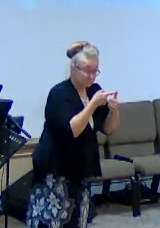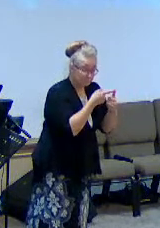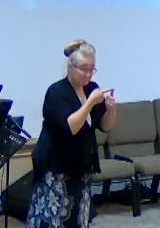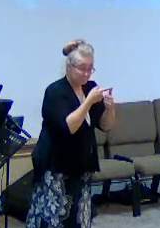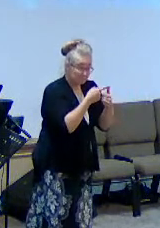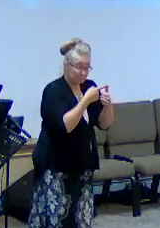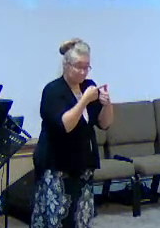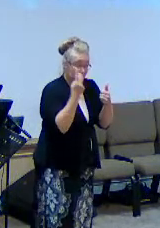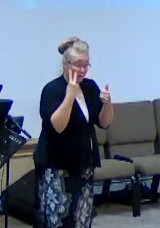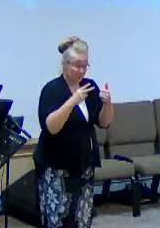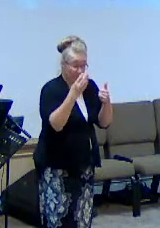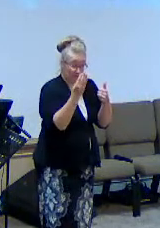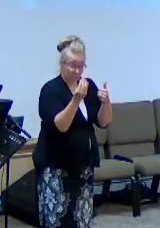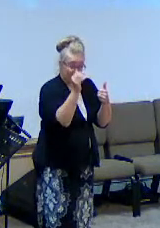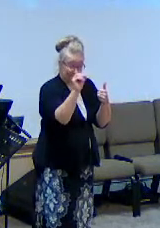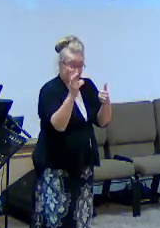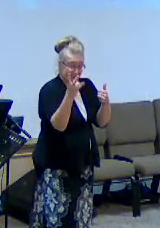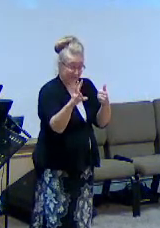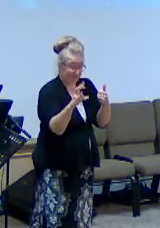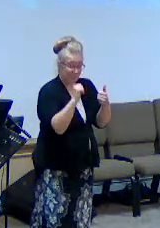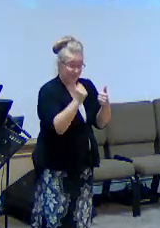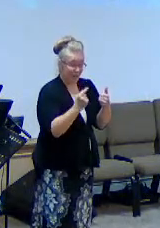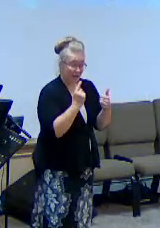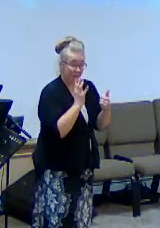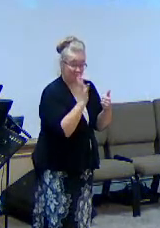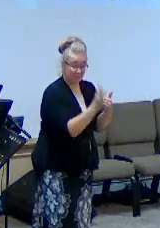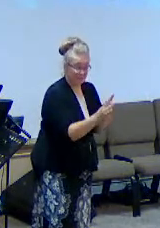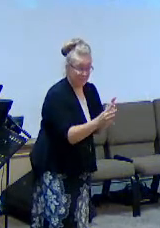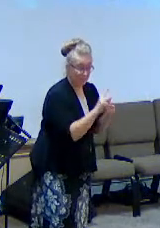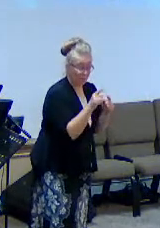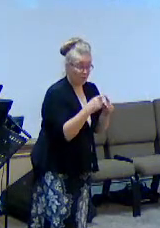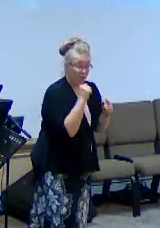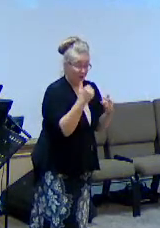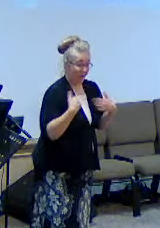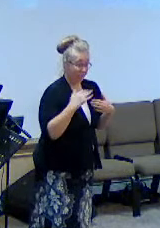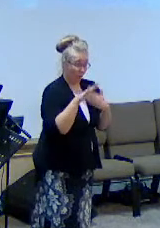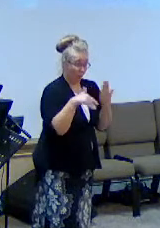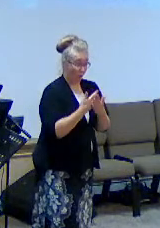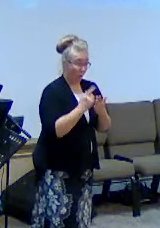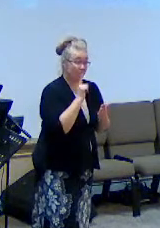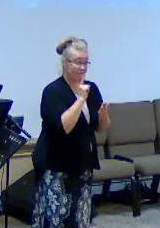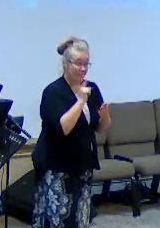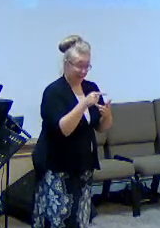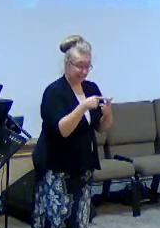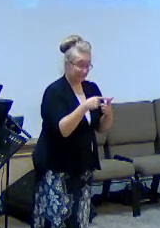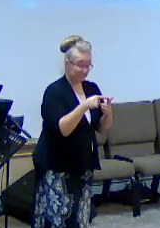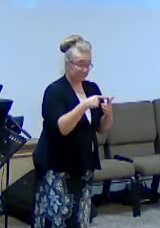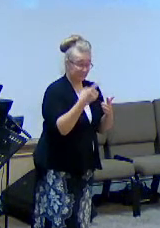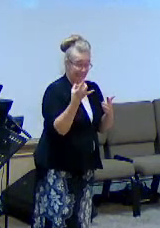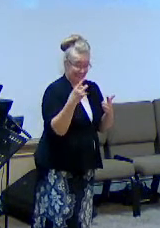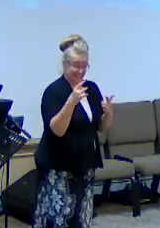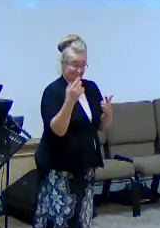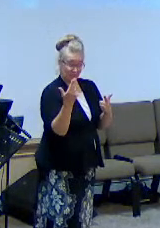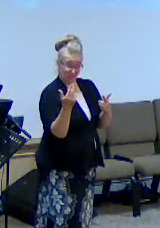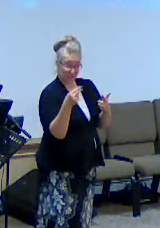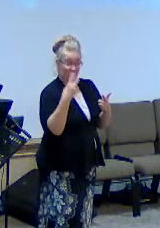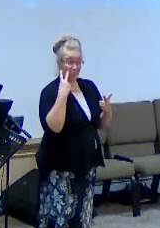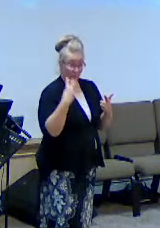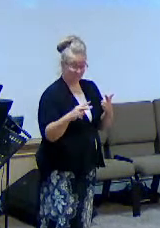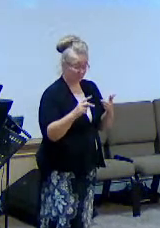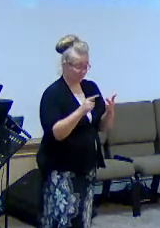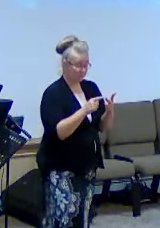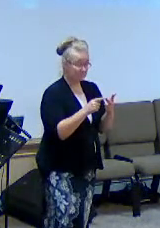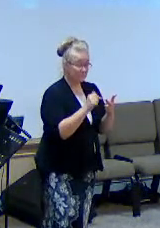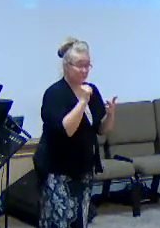Proverbs 14, 17. Don't open your mouth when you don't have all the facts, Proverbs 18, 13. Don't open your mouth when you